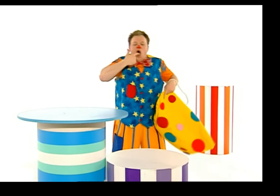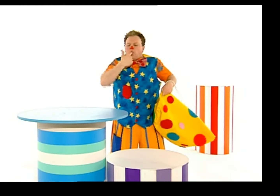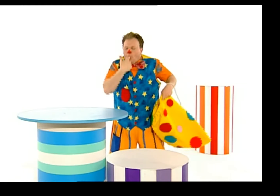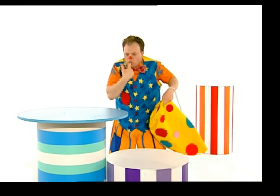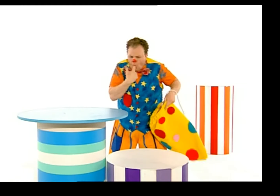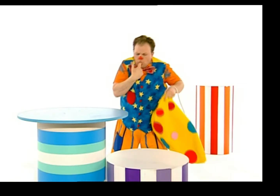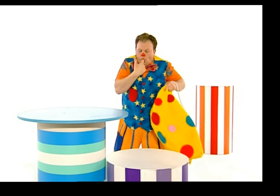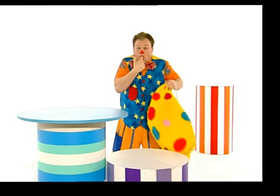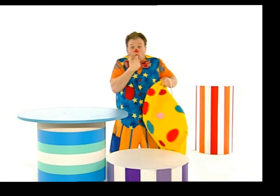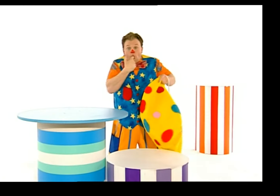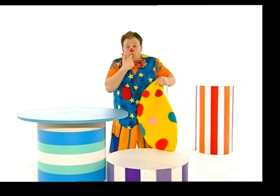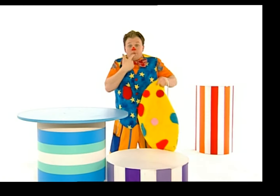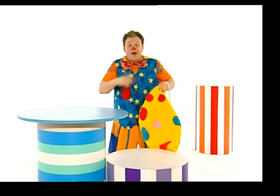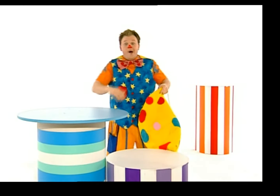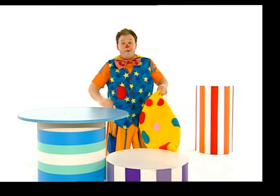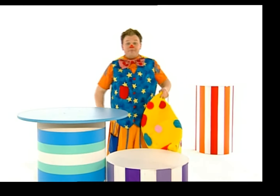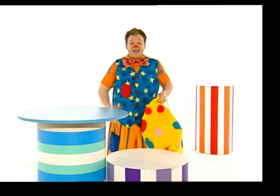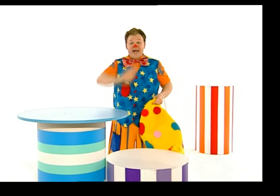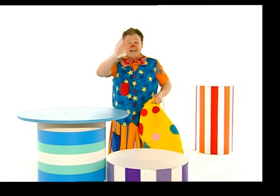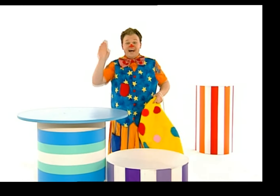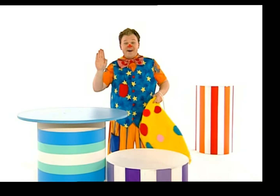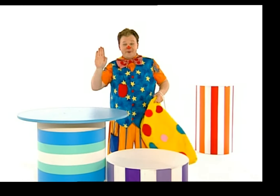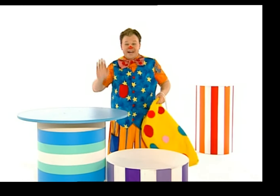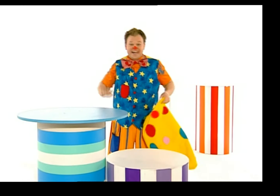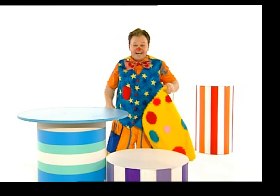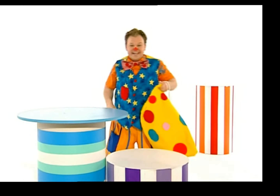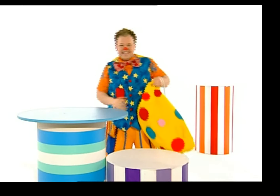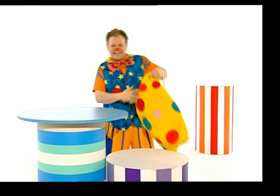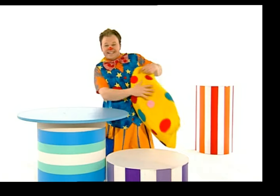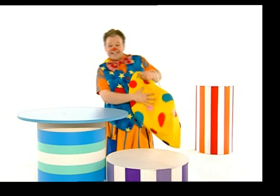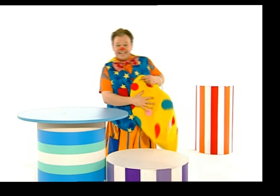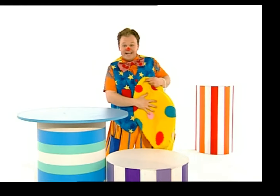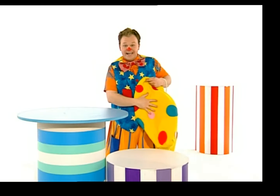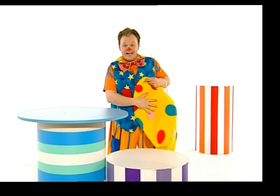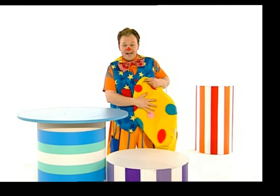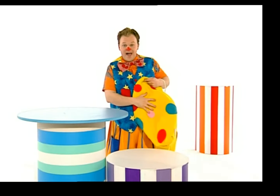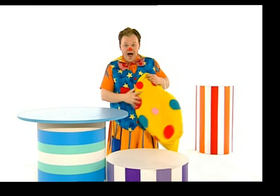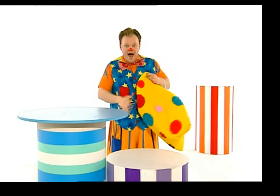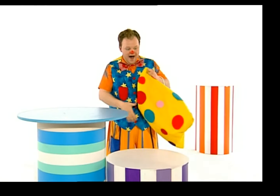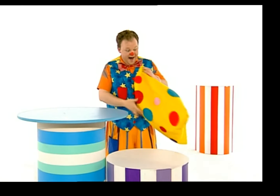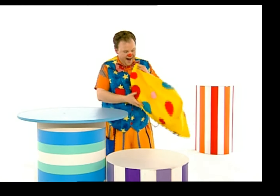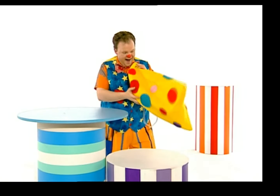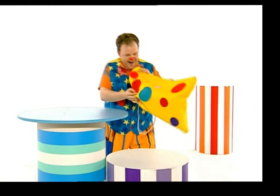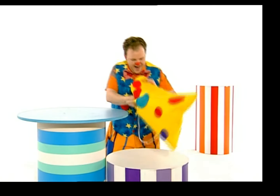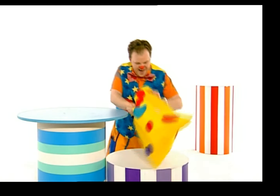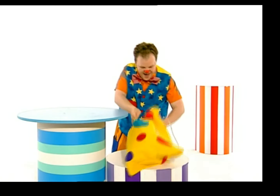Hello, Mr. Tumble! Oh, hello! What's in the bag, Mr. Tumble?